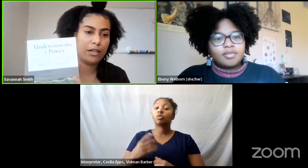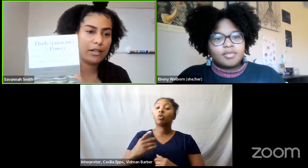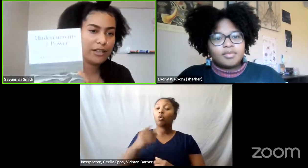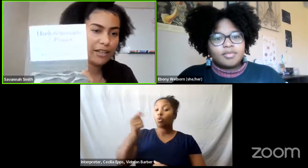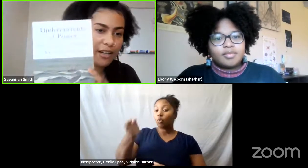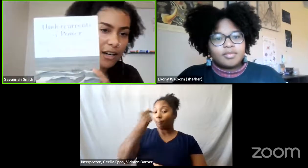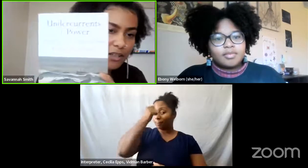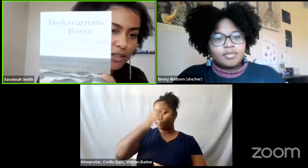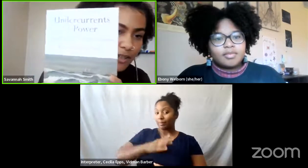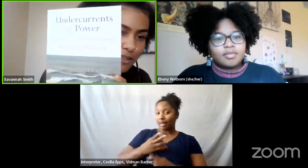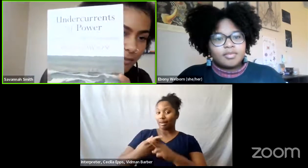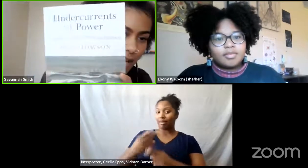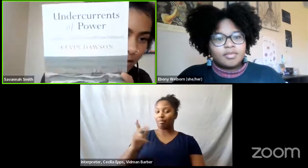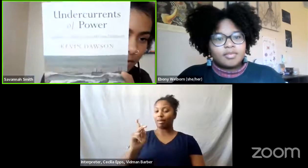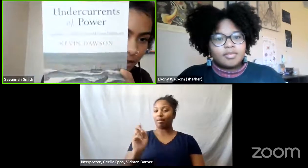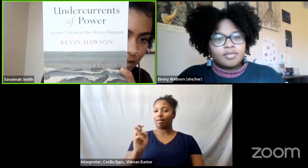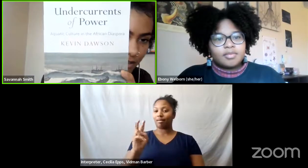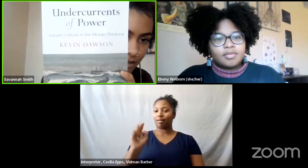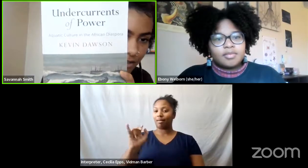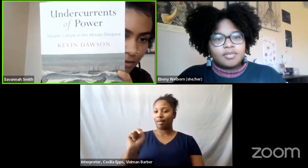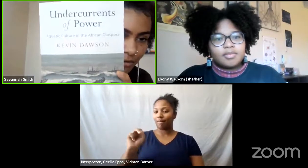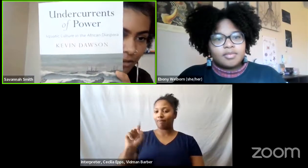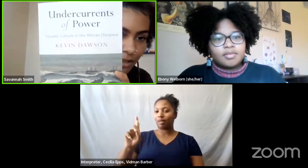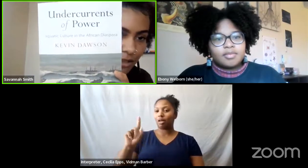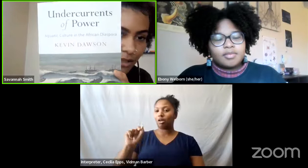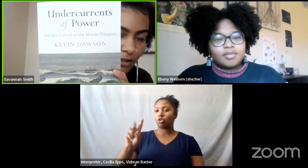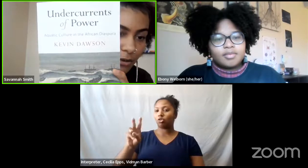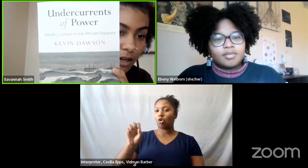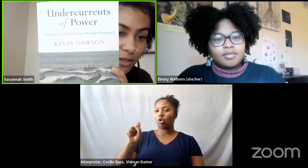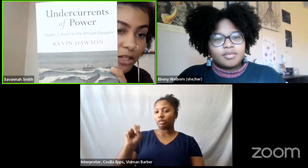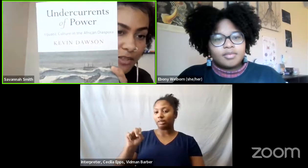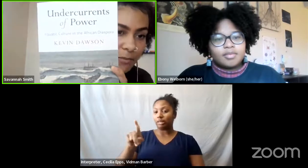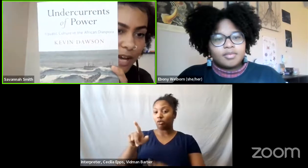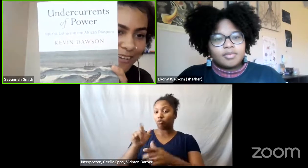He wrote a book, Undercurrents of Power,